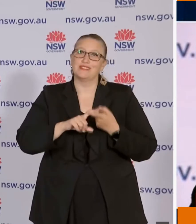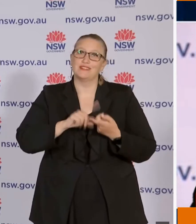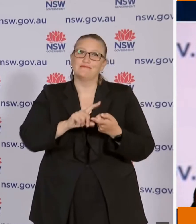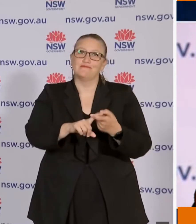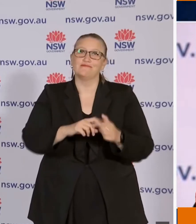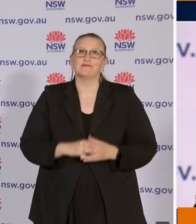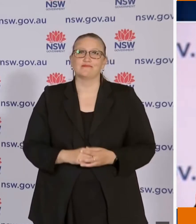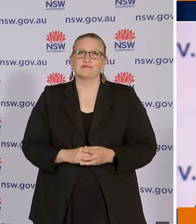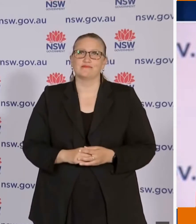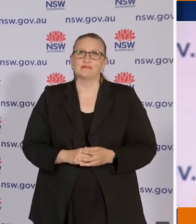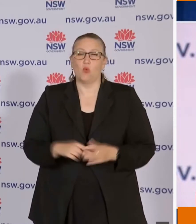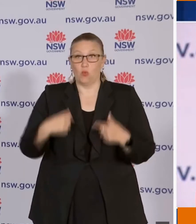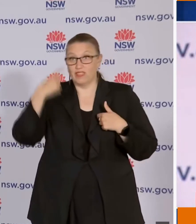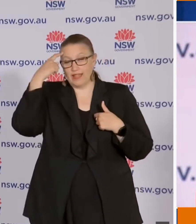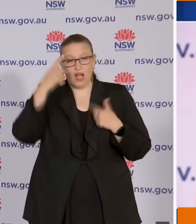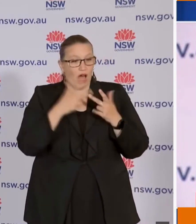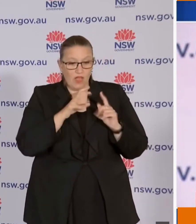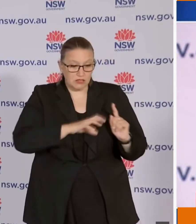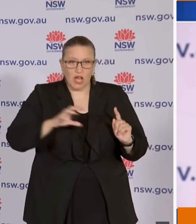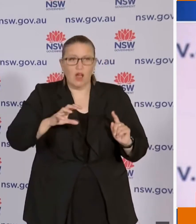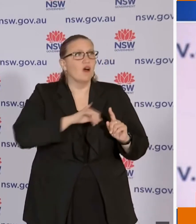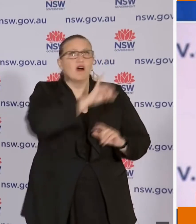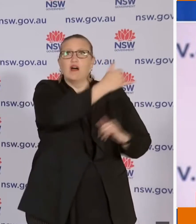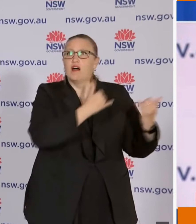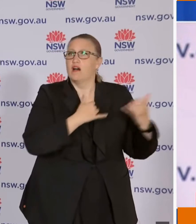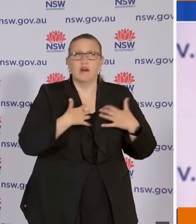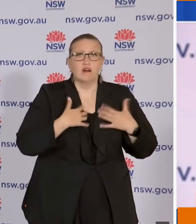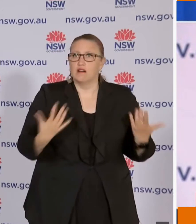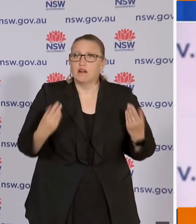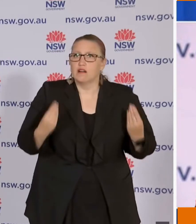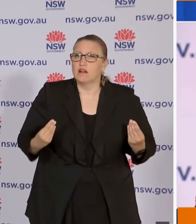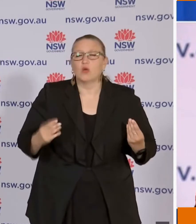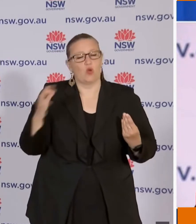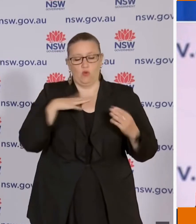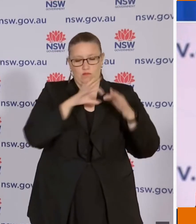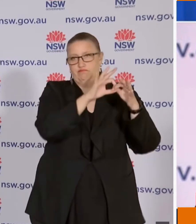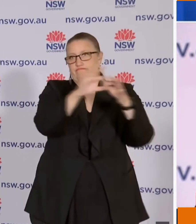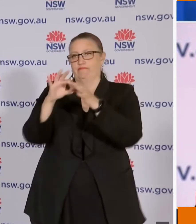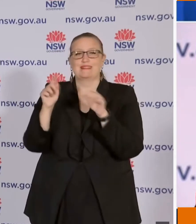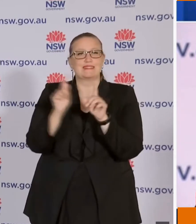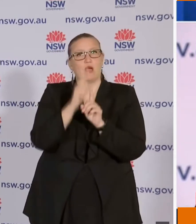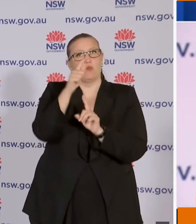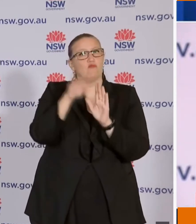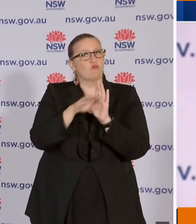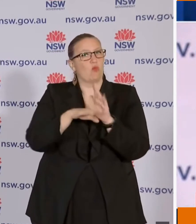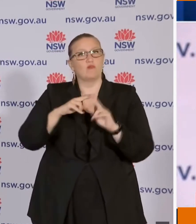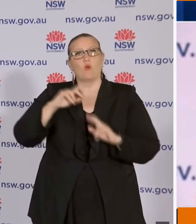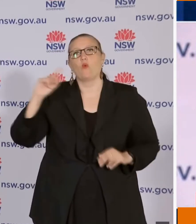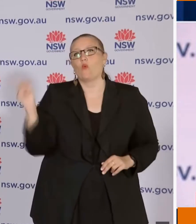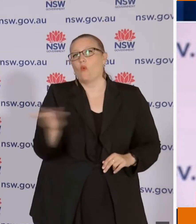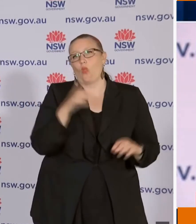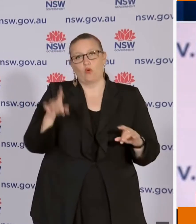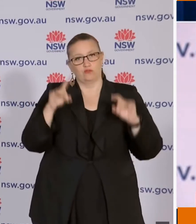interstate. Now, that is something we don't want to see. We obviously want to see Australians reunited with their families at Christmas time. I mean,